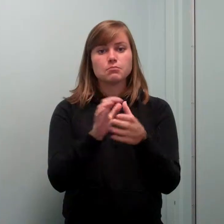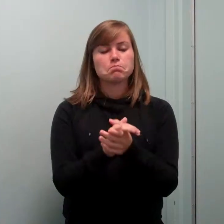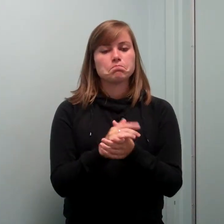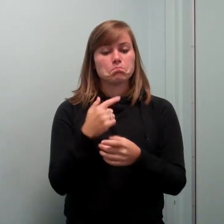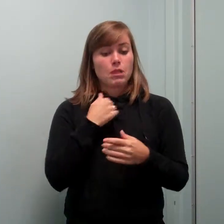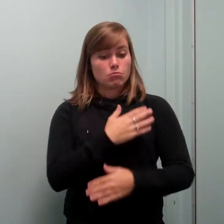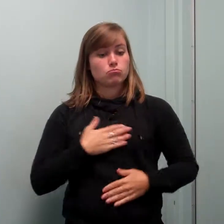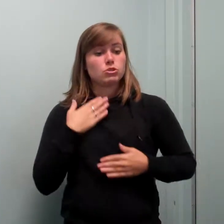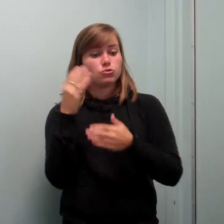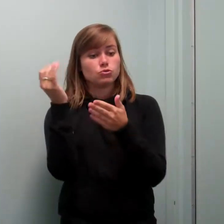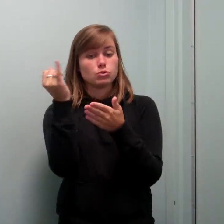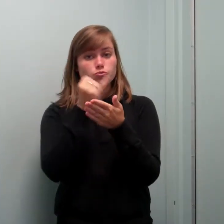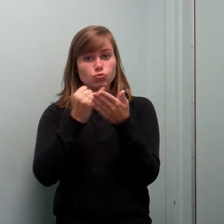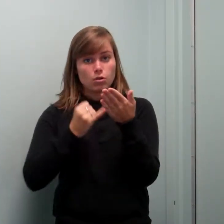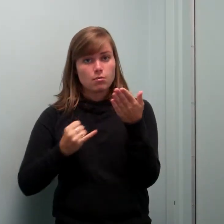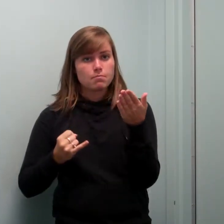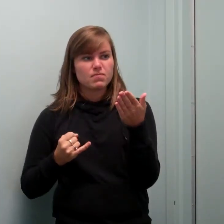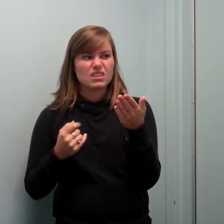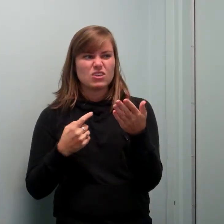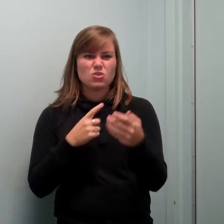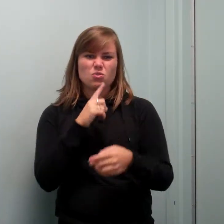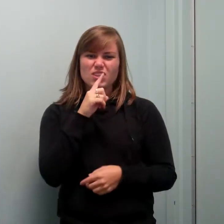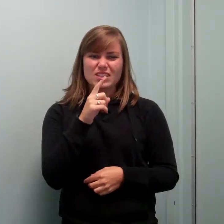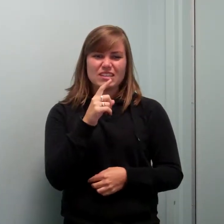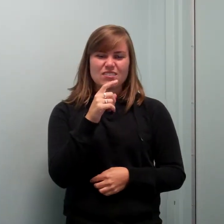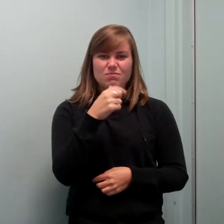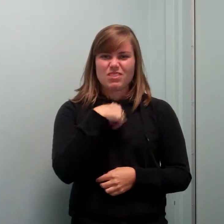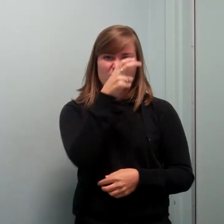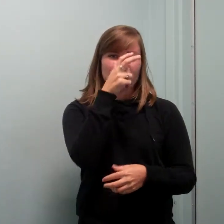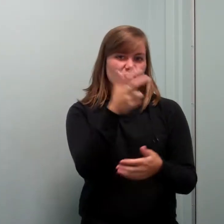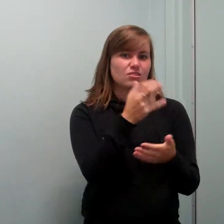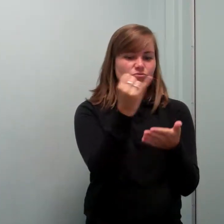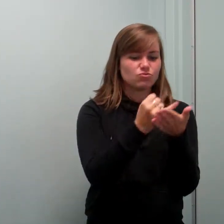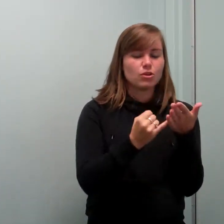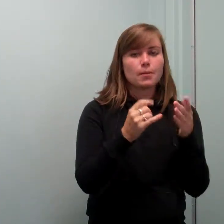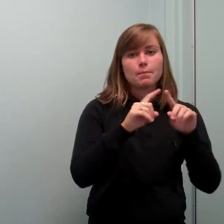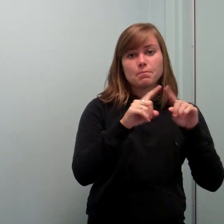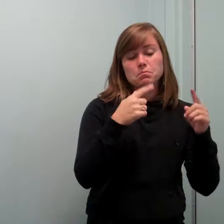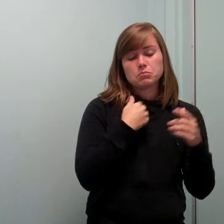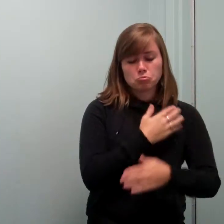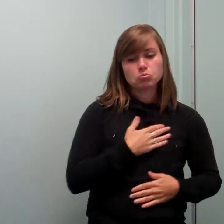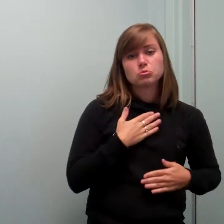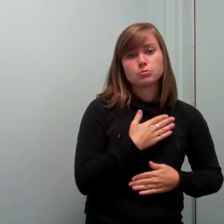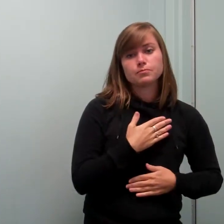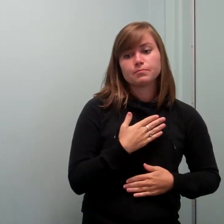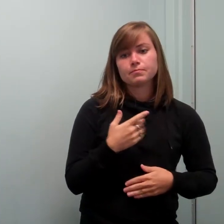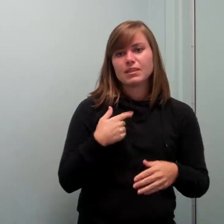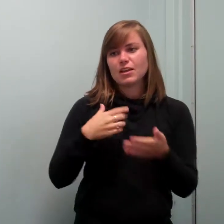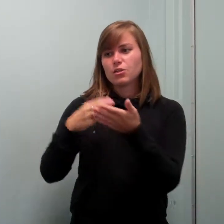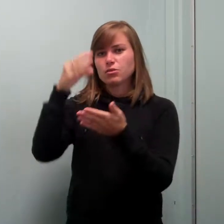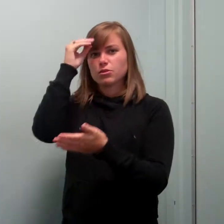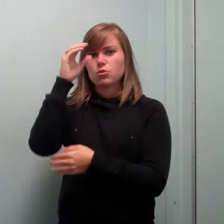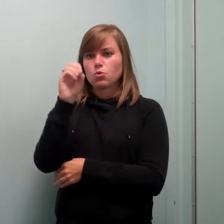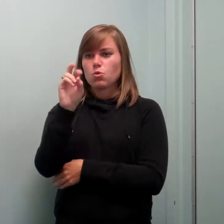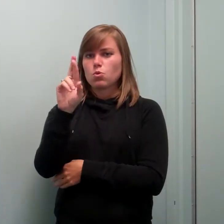it more even though I'm really very bad at it. I am learning some basic origami. I can make a really great